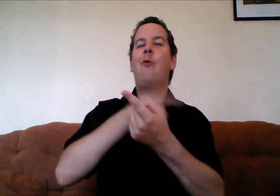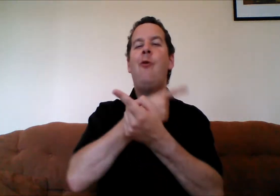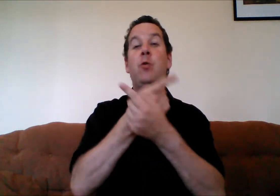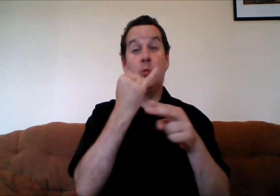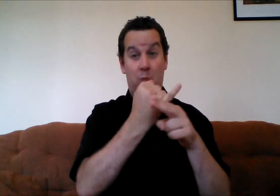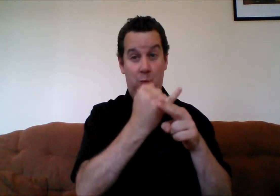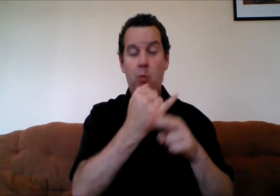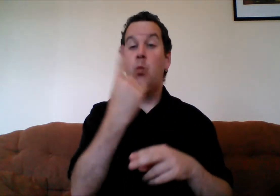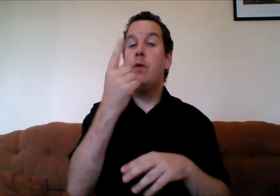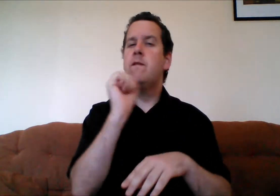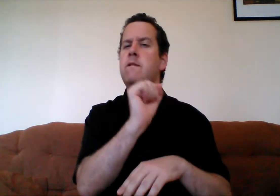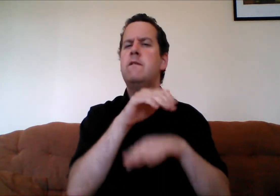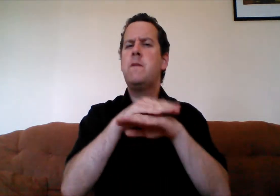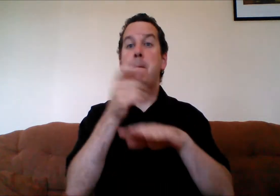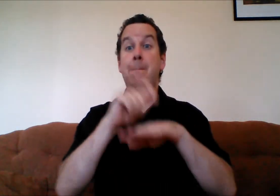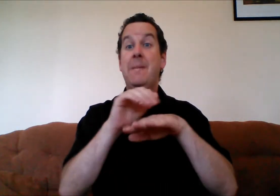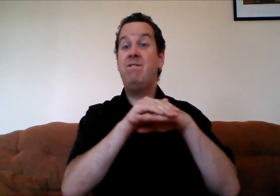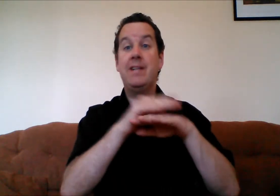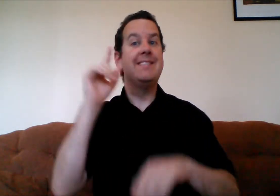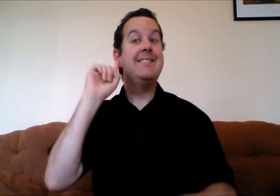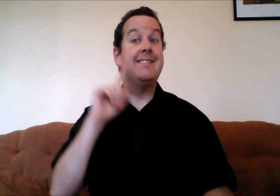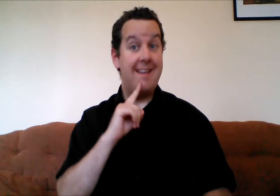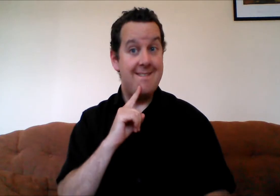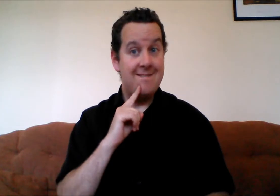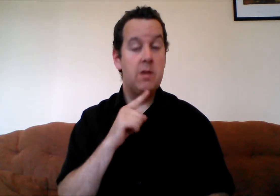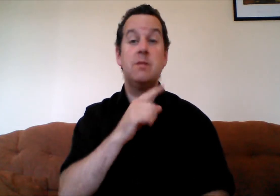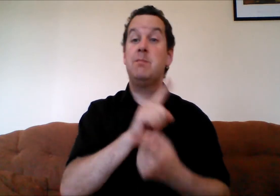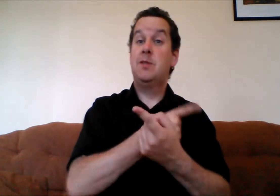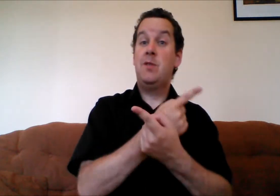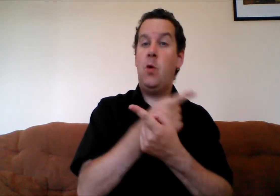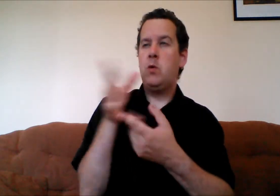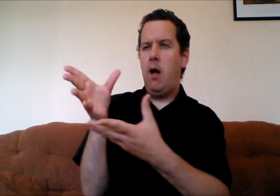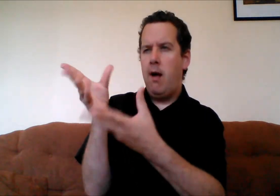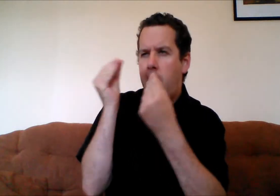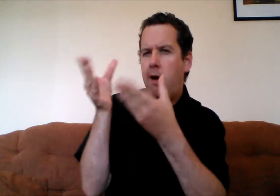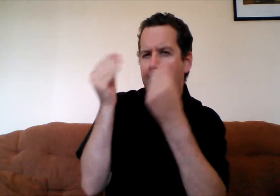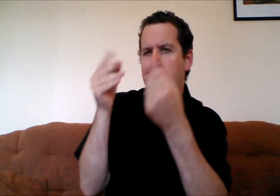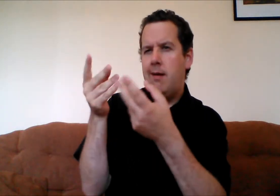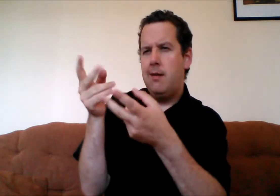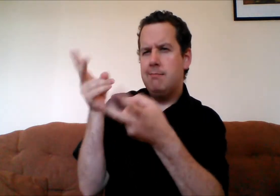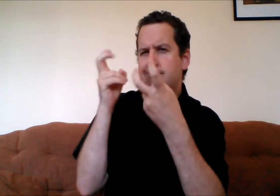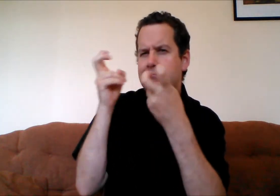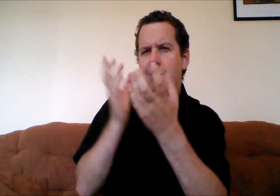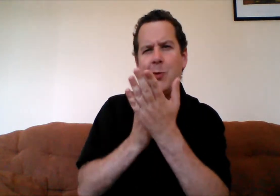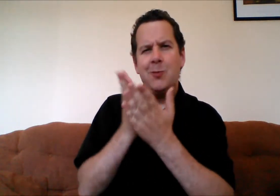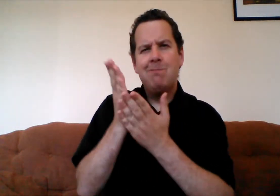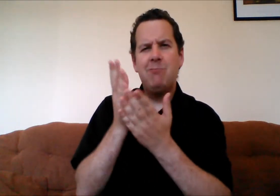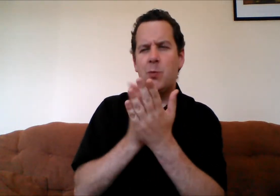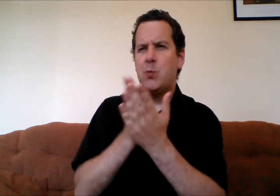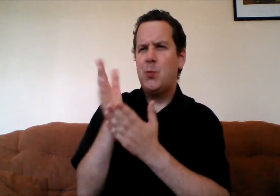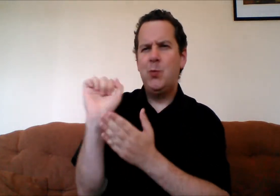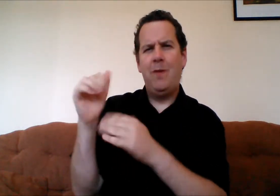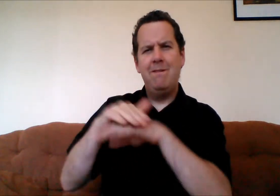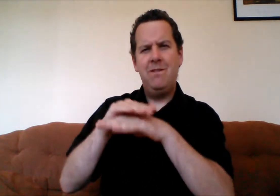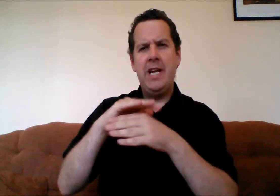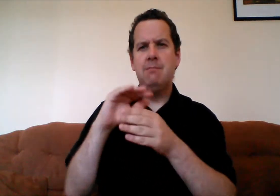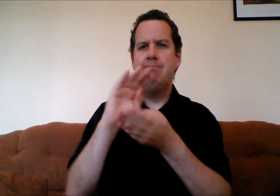in primary school was deaf, and she became very proficient at sign language through her friend. And we were over